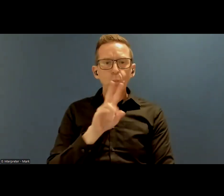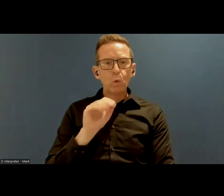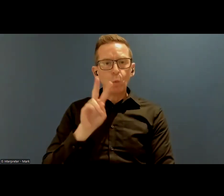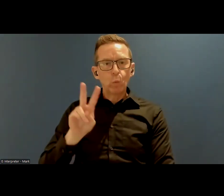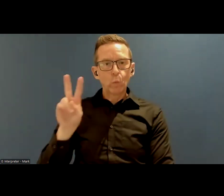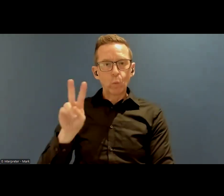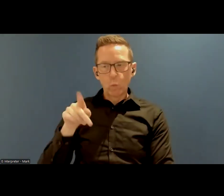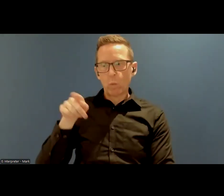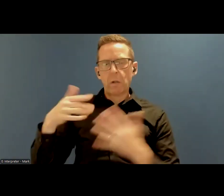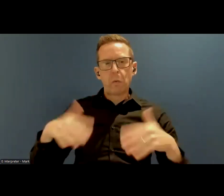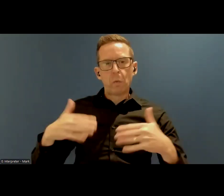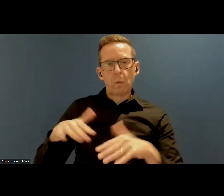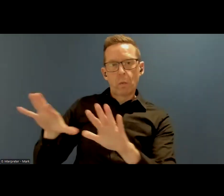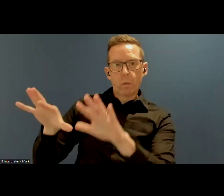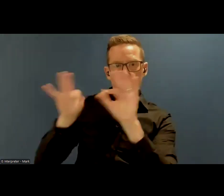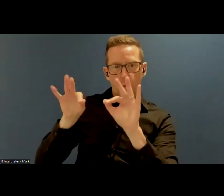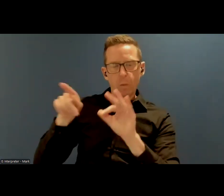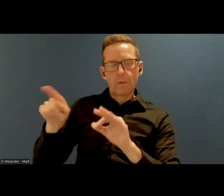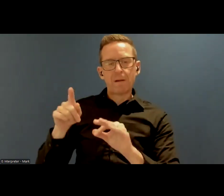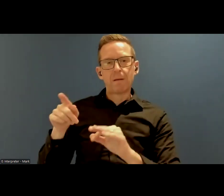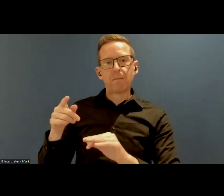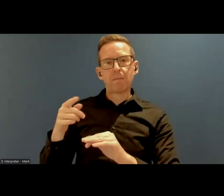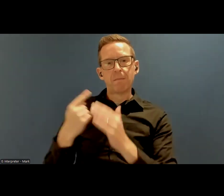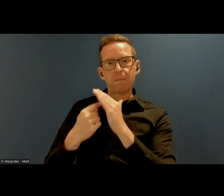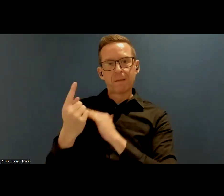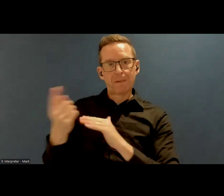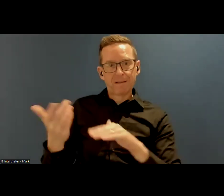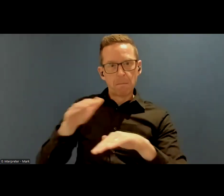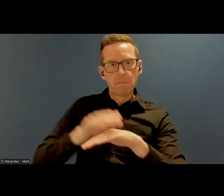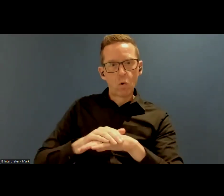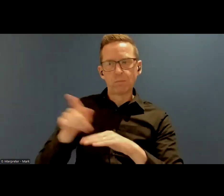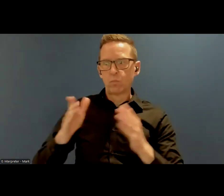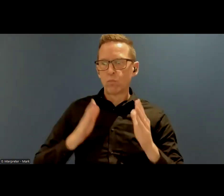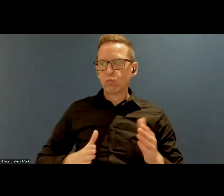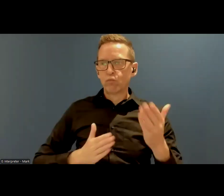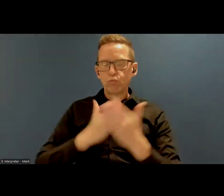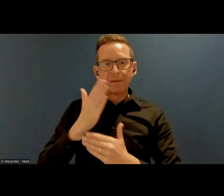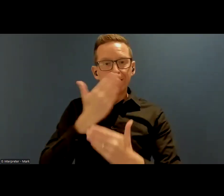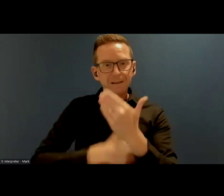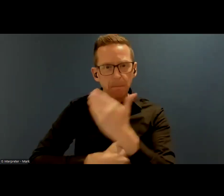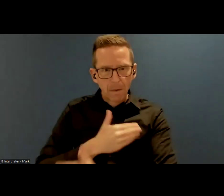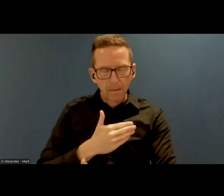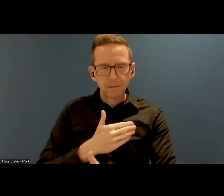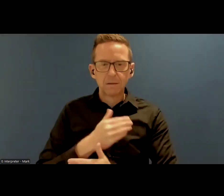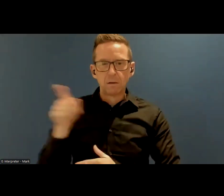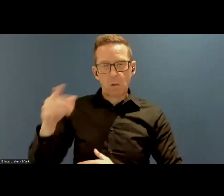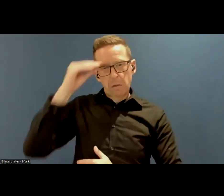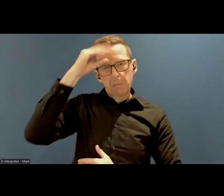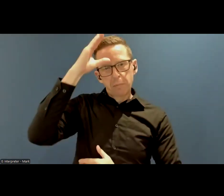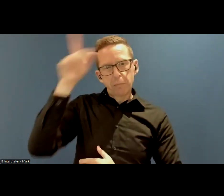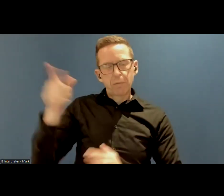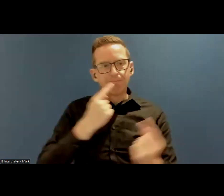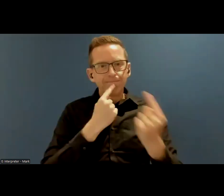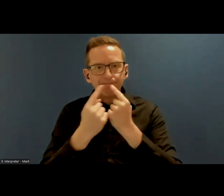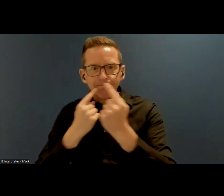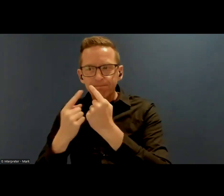the UN Committee on the Rights of Persons with Disabilities. And in his work, he has been bridging his lived experience, legal expertise, and